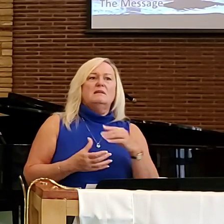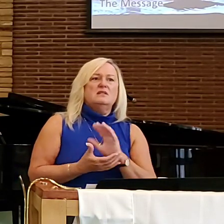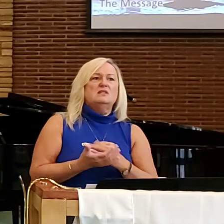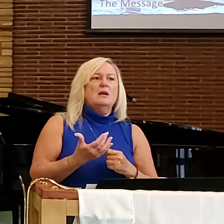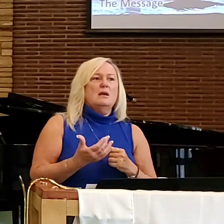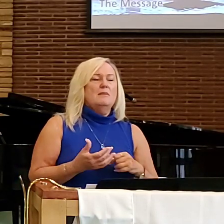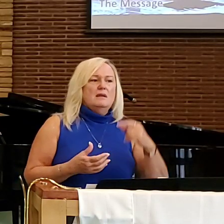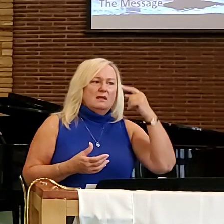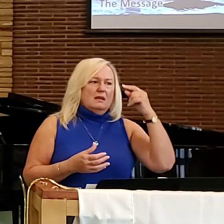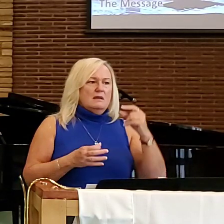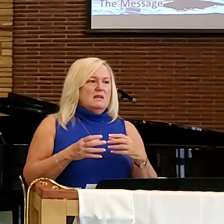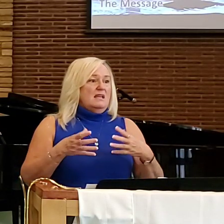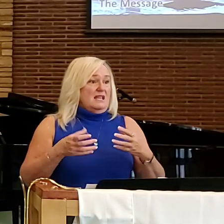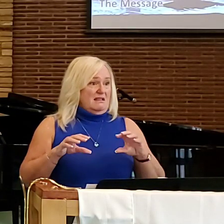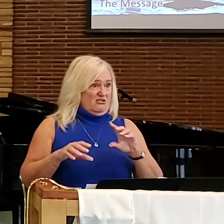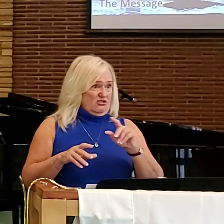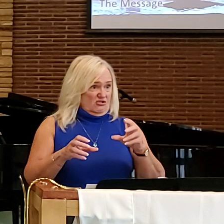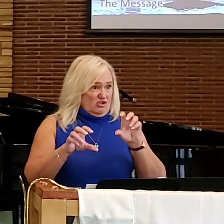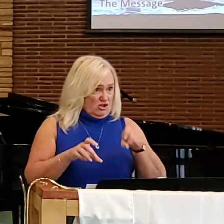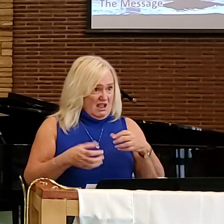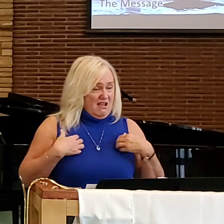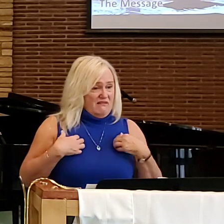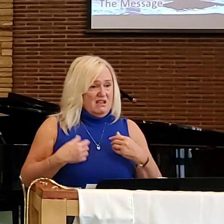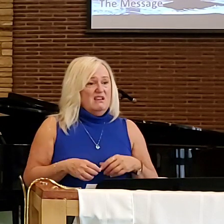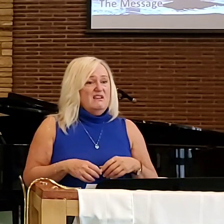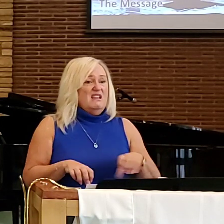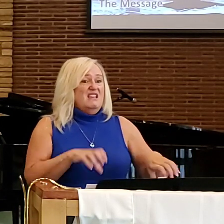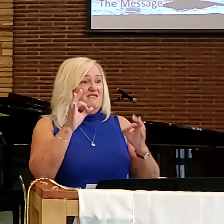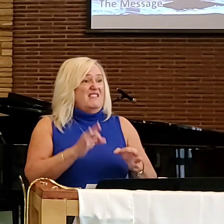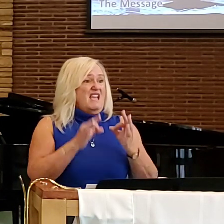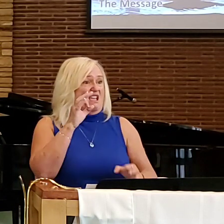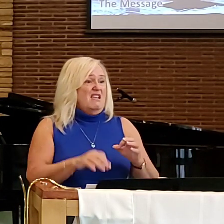they believe a certain way or they act a certain way.